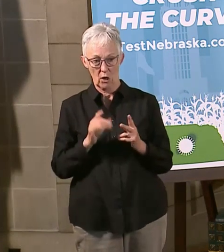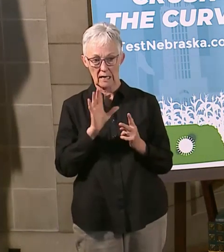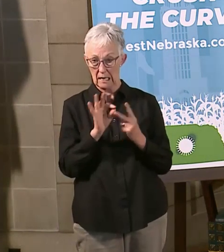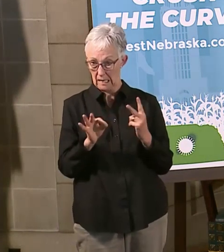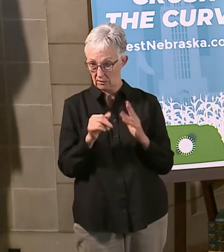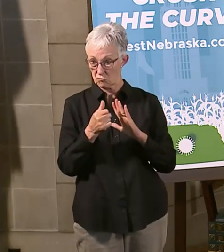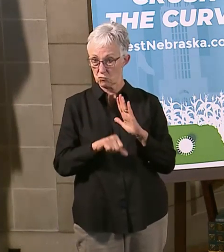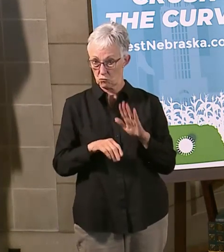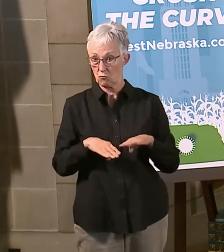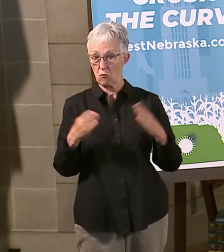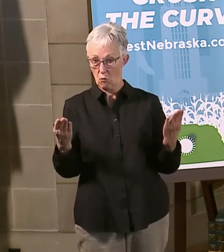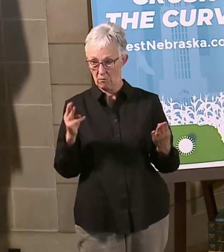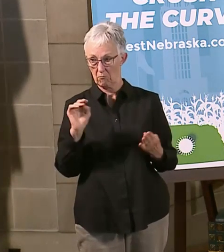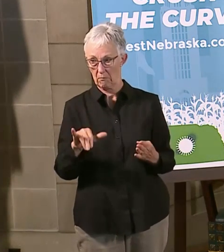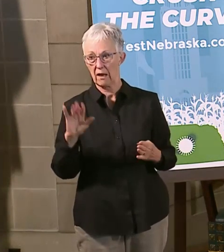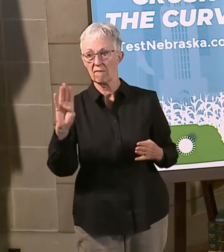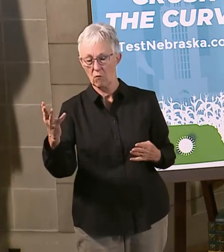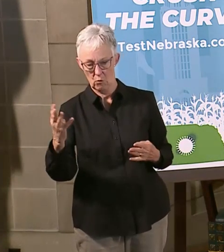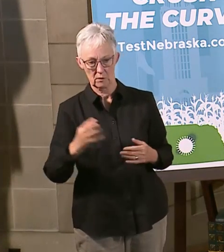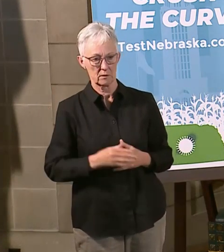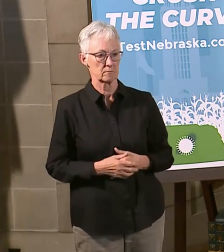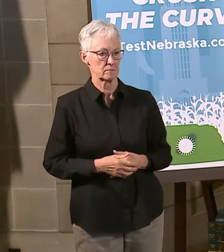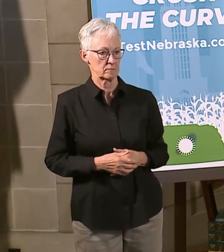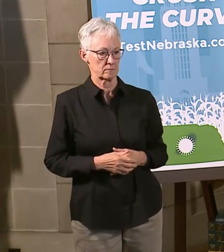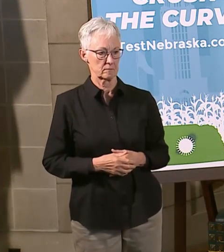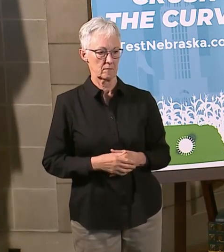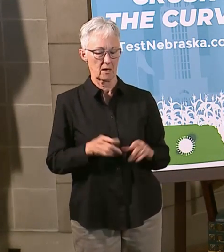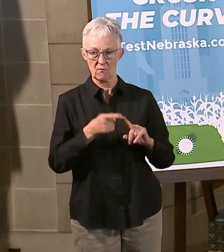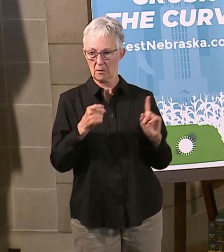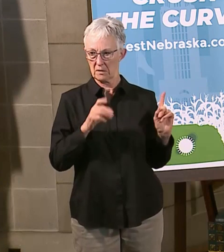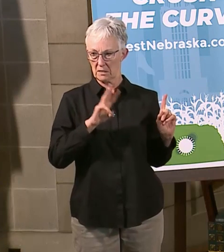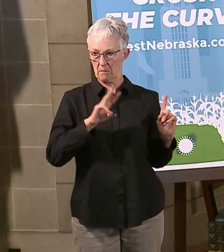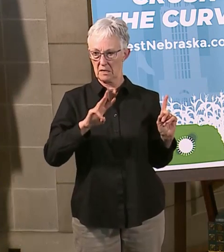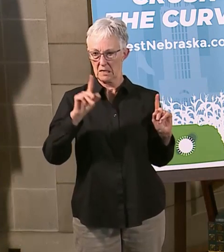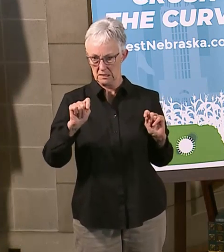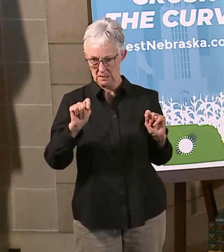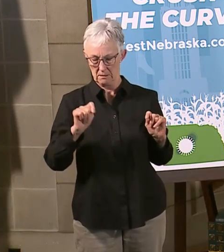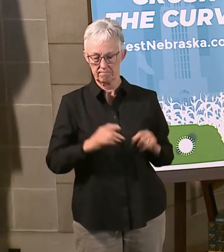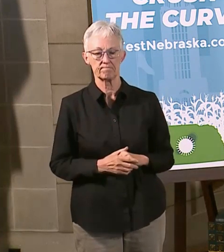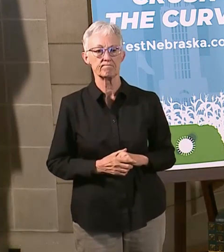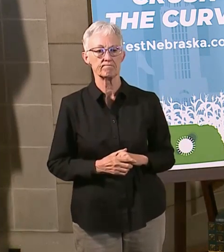Liliana Pearson from WWT says, I've been speaking with a woman who lives in Omaha.